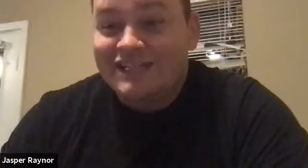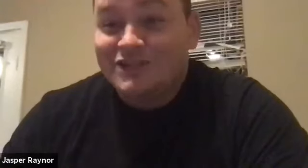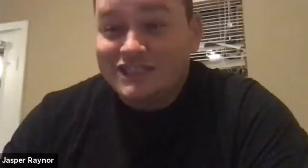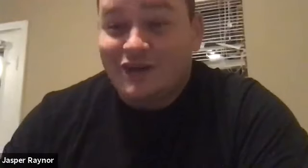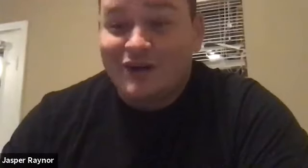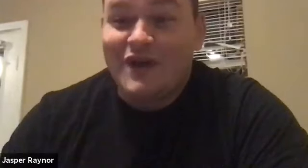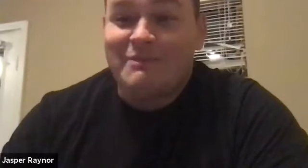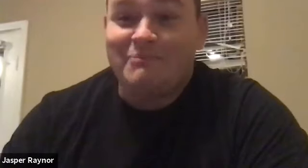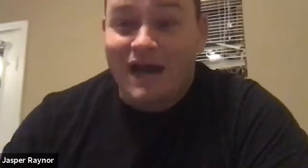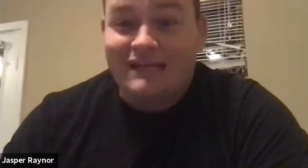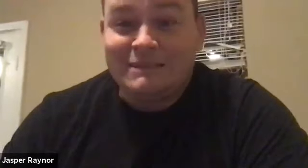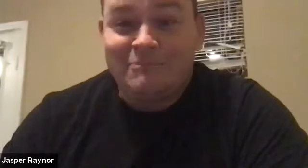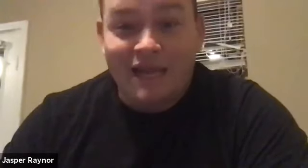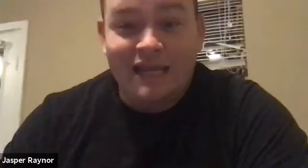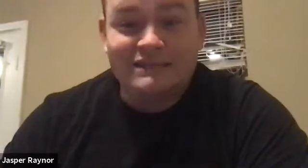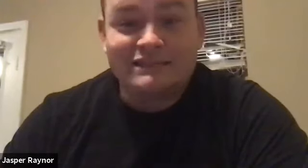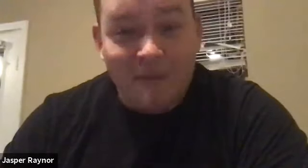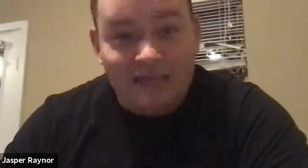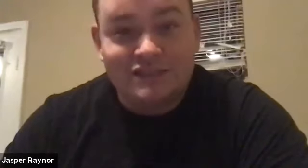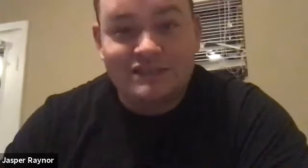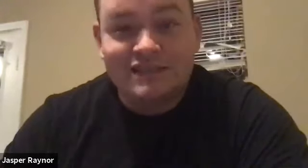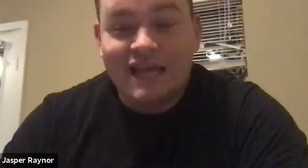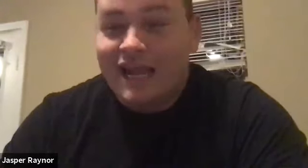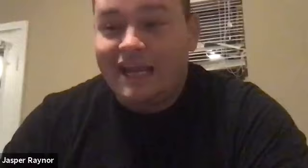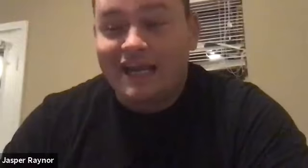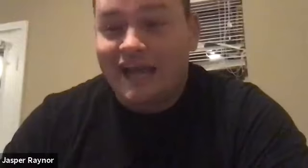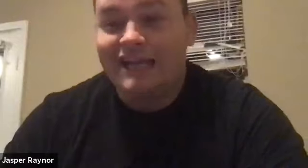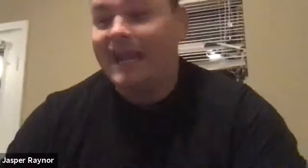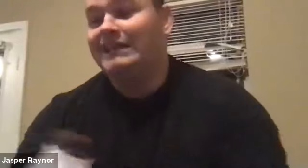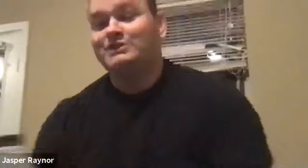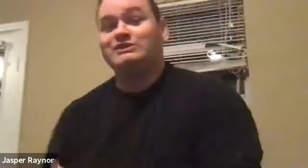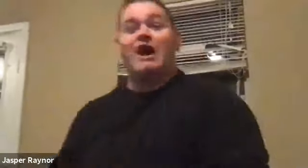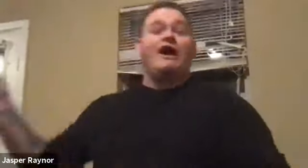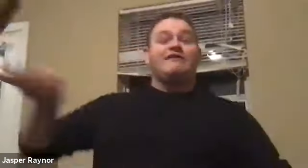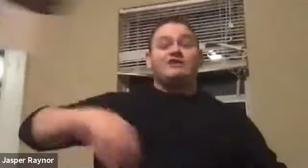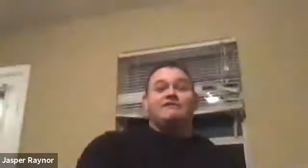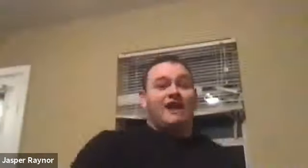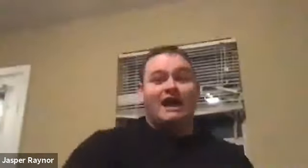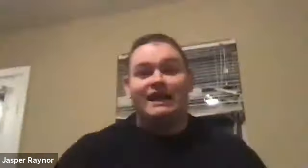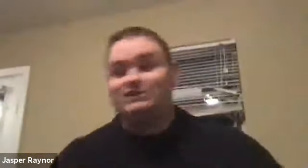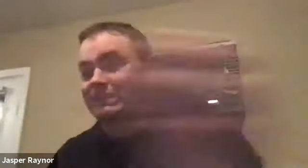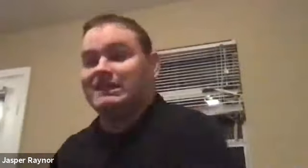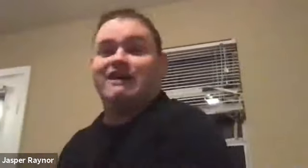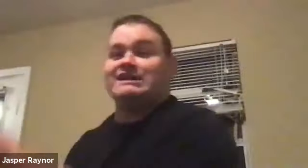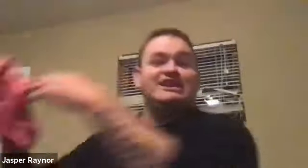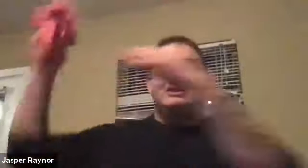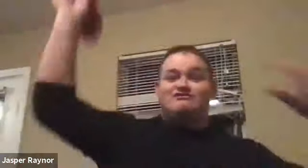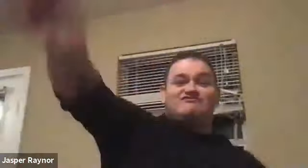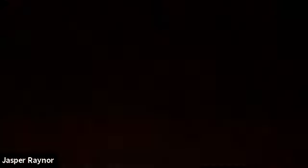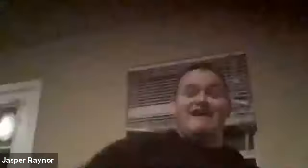She started grabbing pots and pans and spatulas. And you saw everything flying at you, like I said,